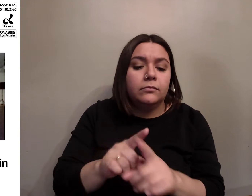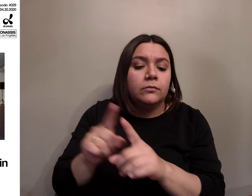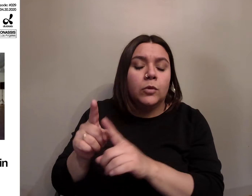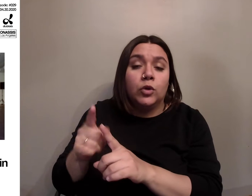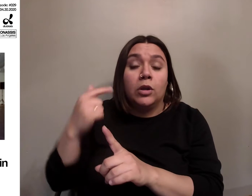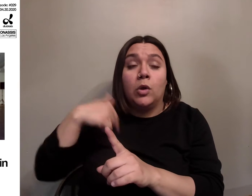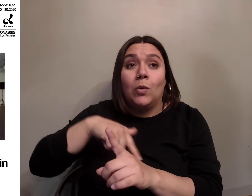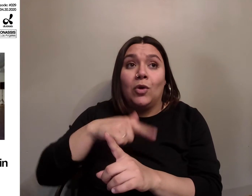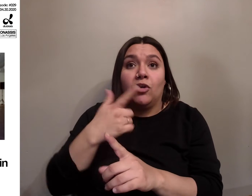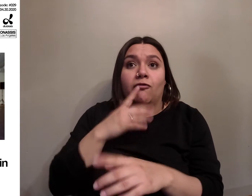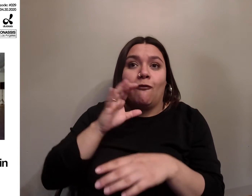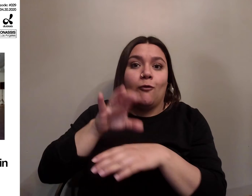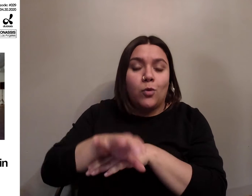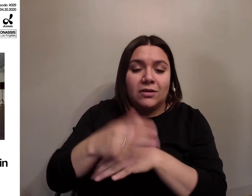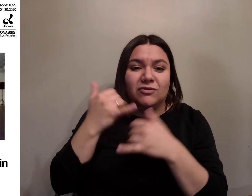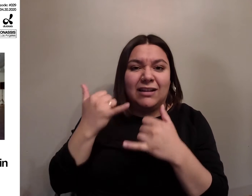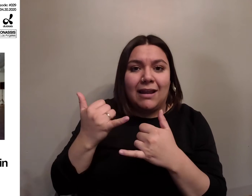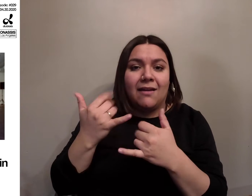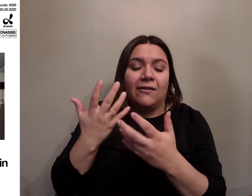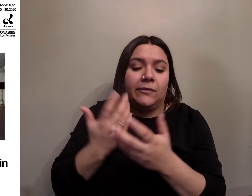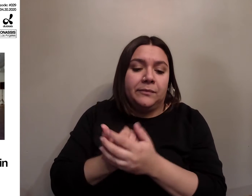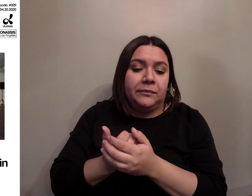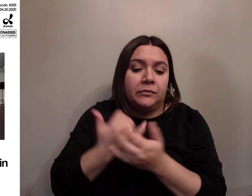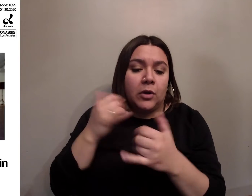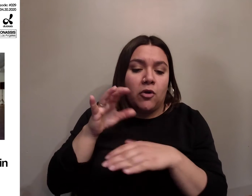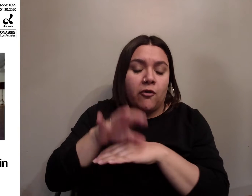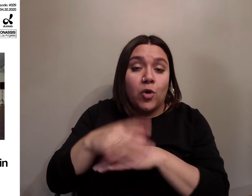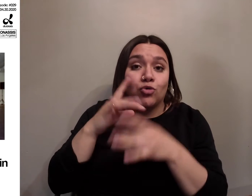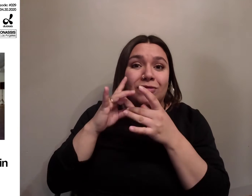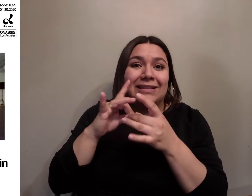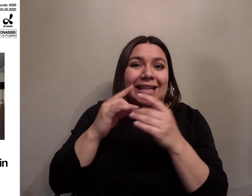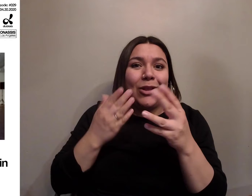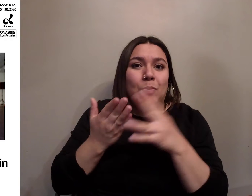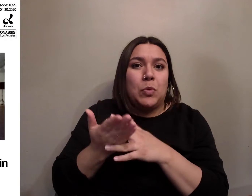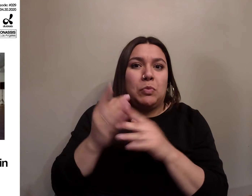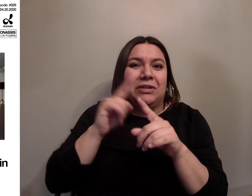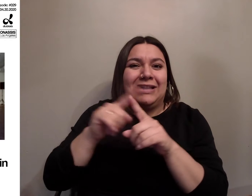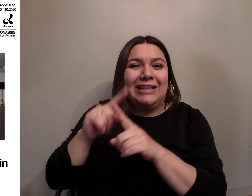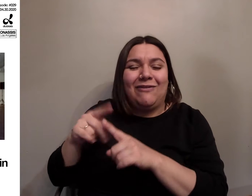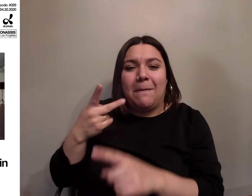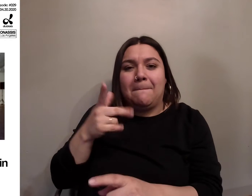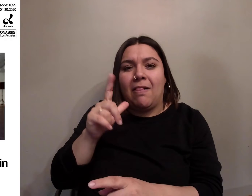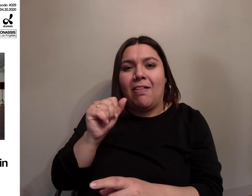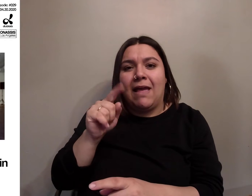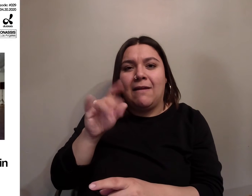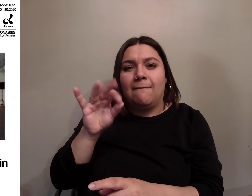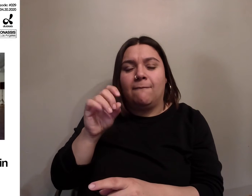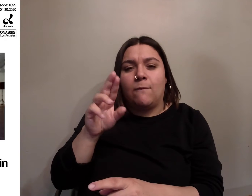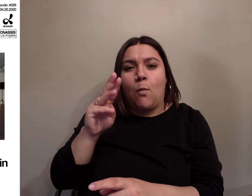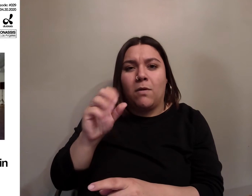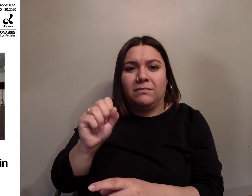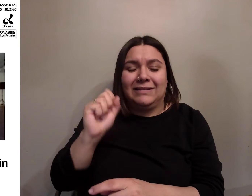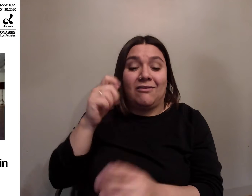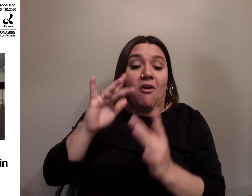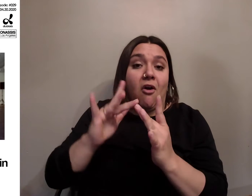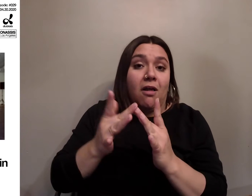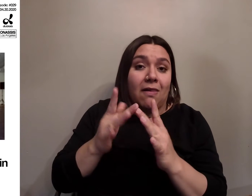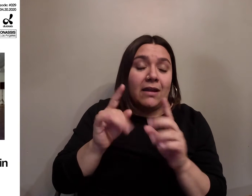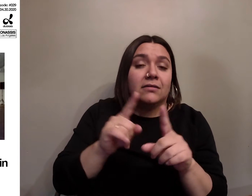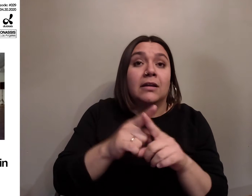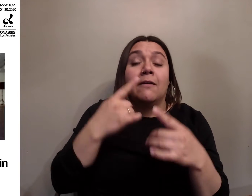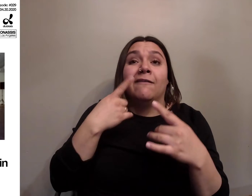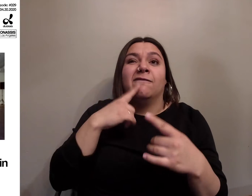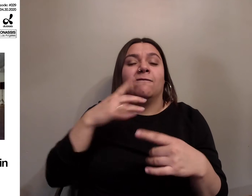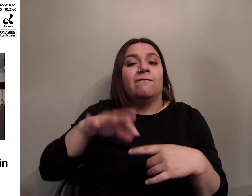fact that we are forced right now to connect through these platforms online